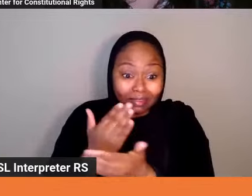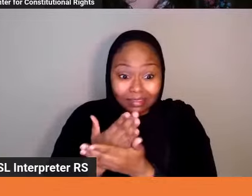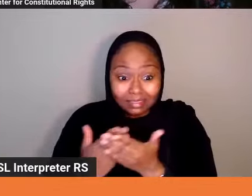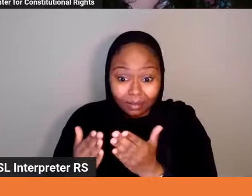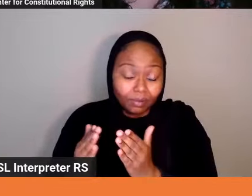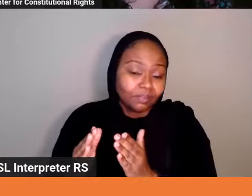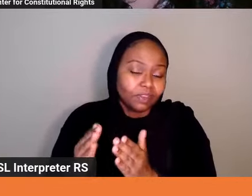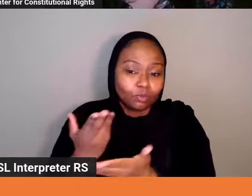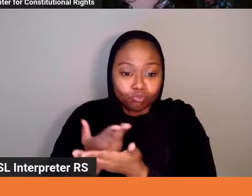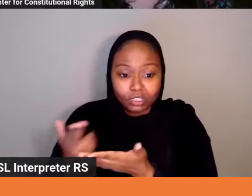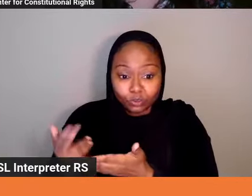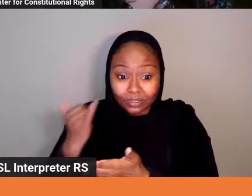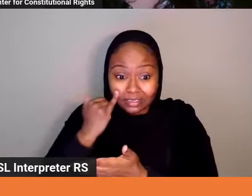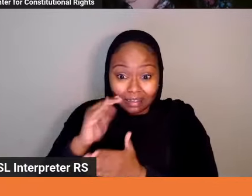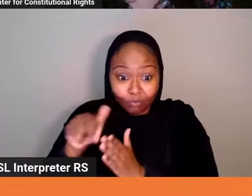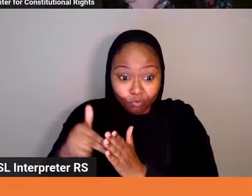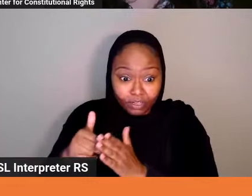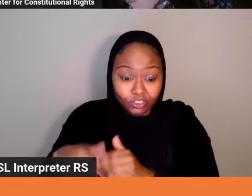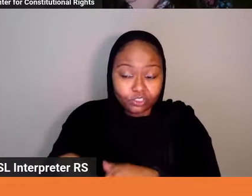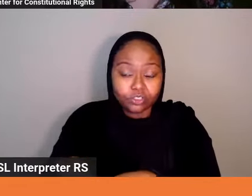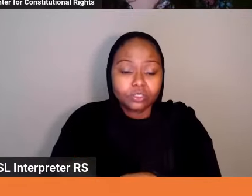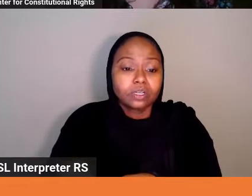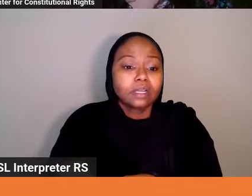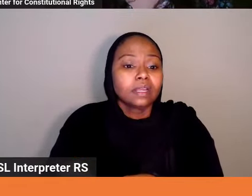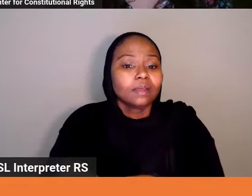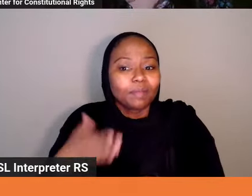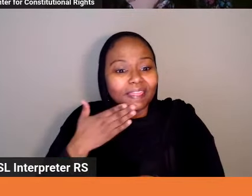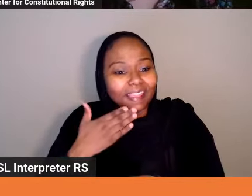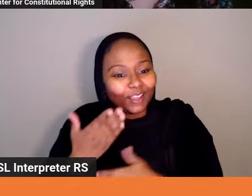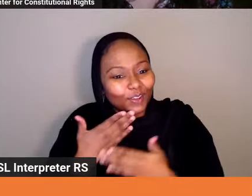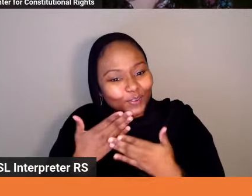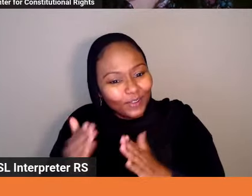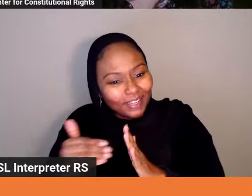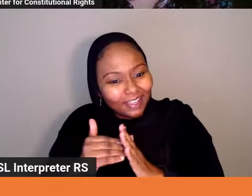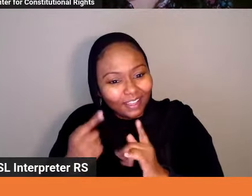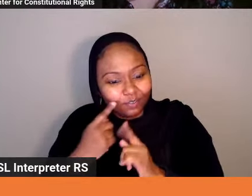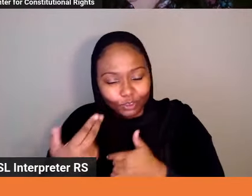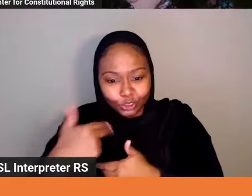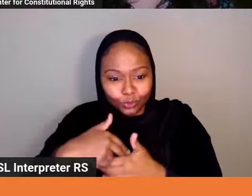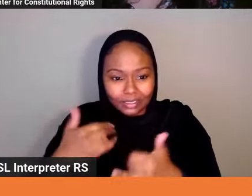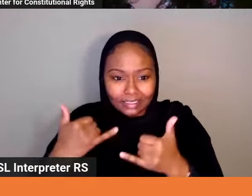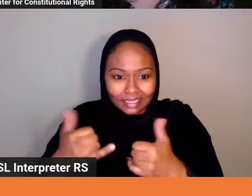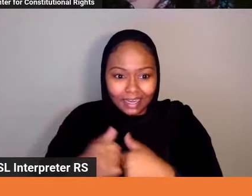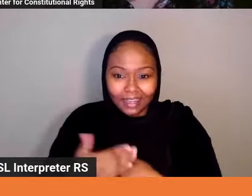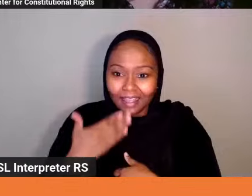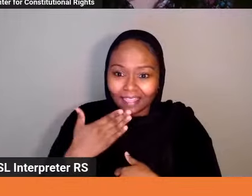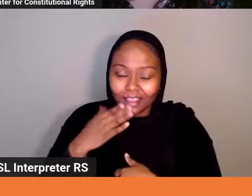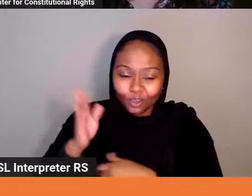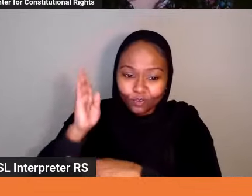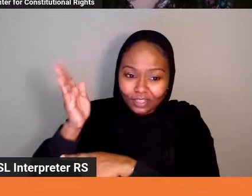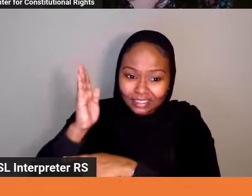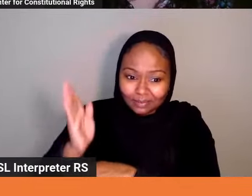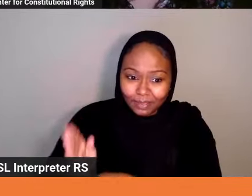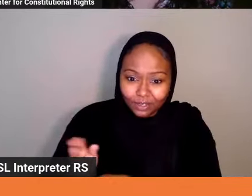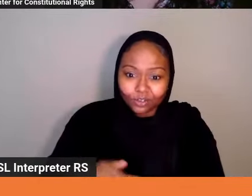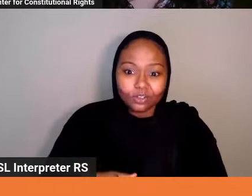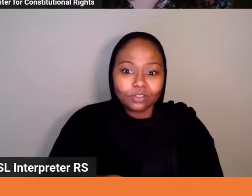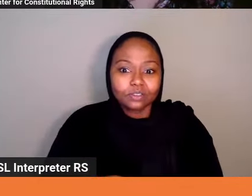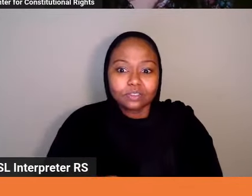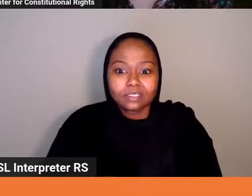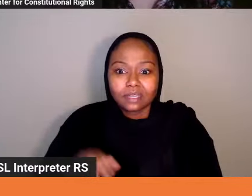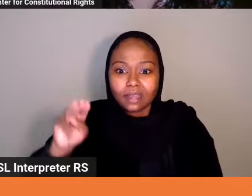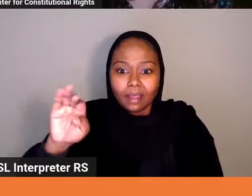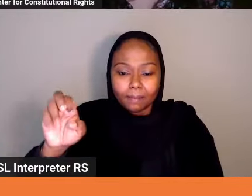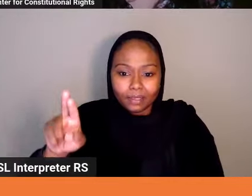registered. So thanks again for joining us today. And thank you to our speakers, Sahar, Katie,